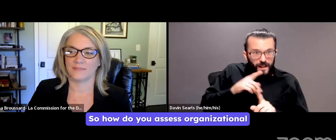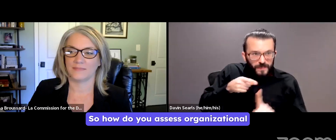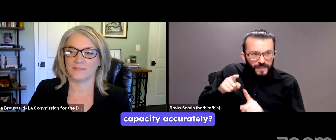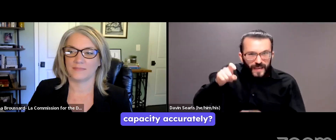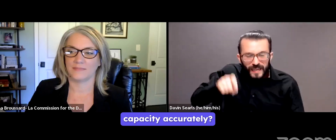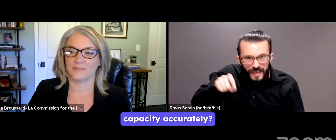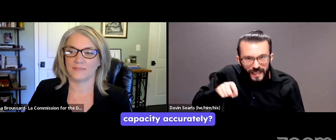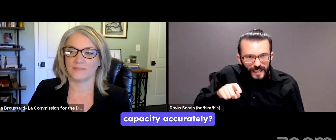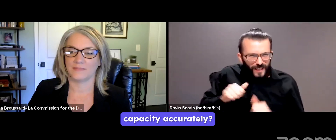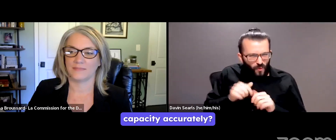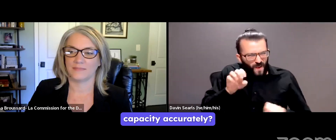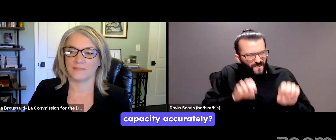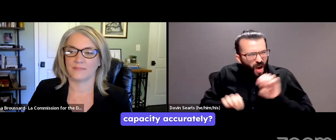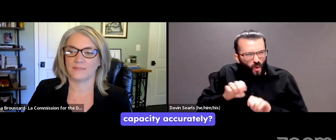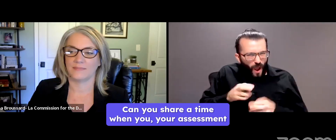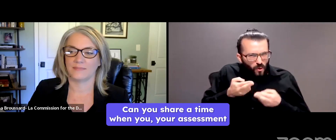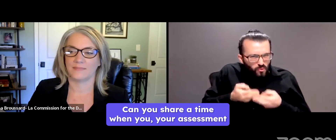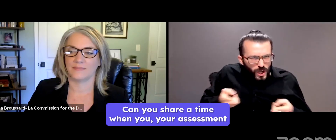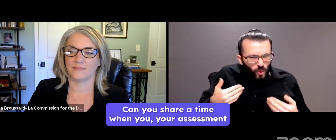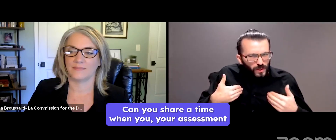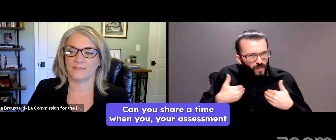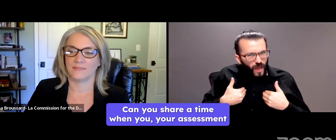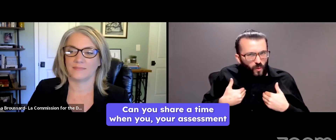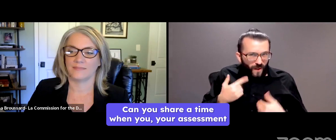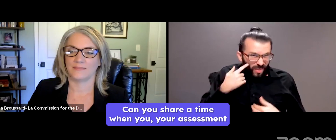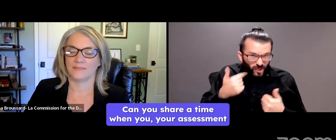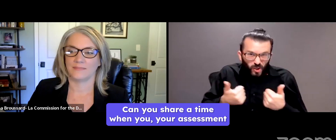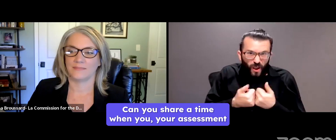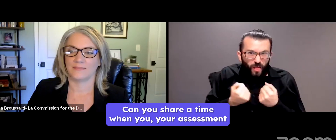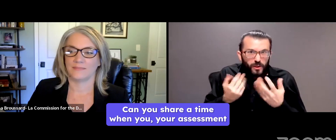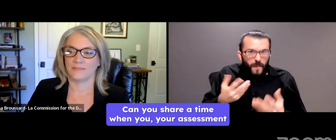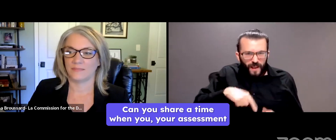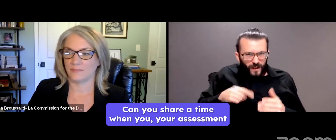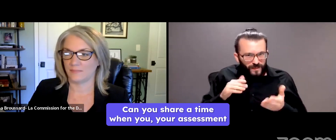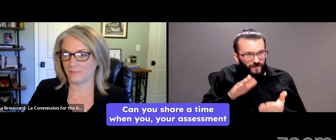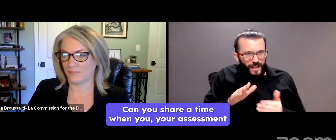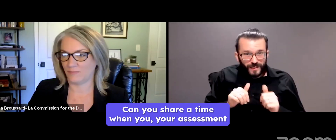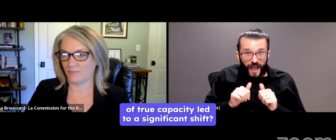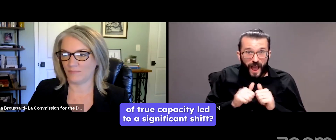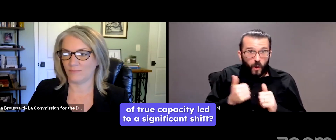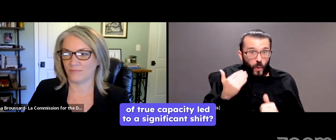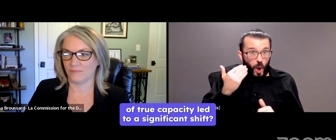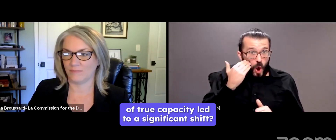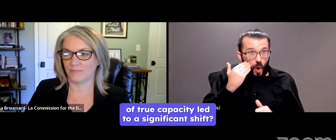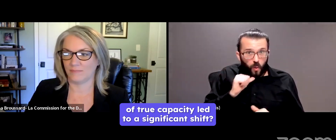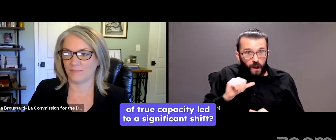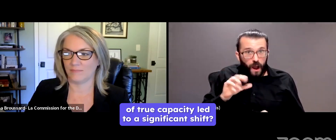organizational capacity accurately? Can you share a time when your assessment of true capacity led